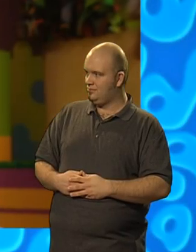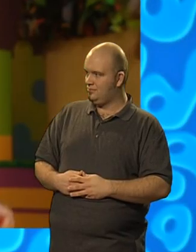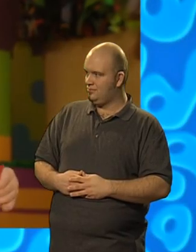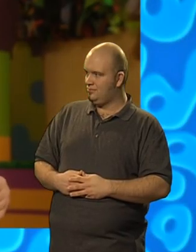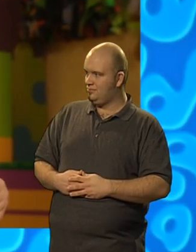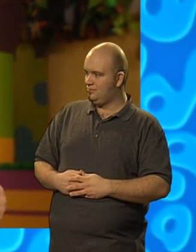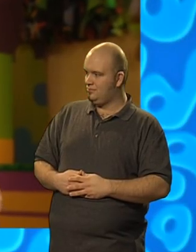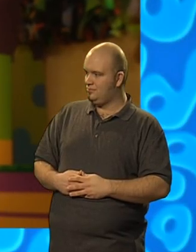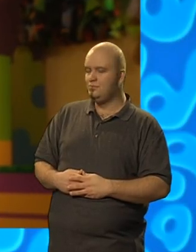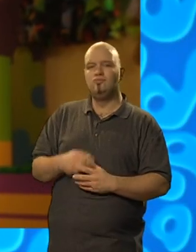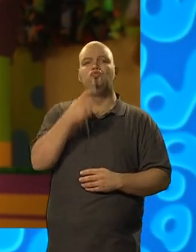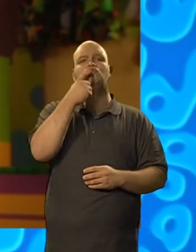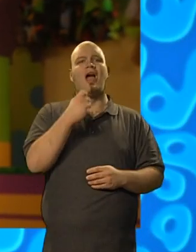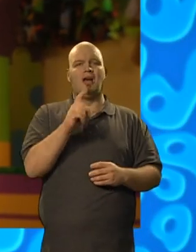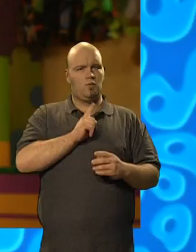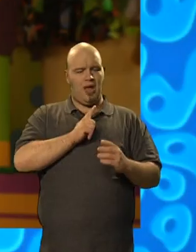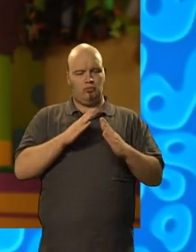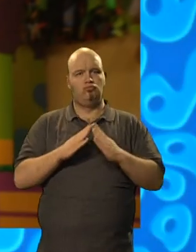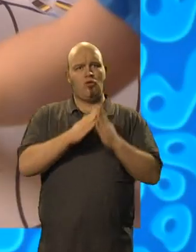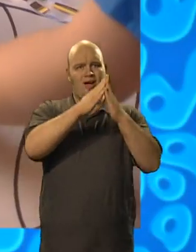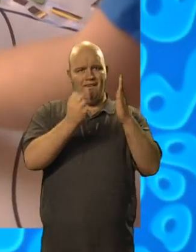I'm using red for the flames.